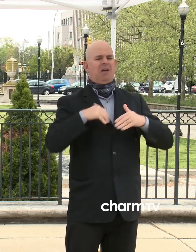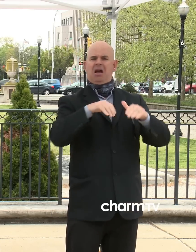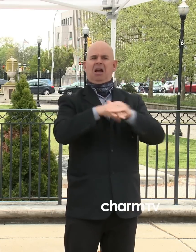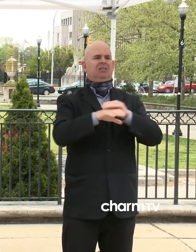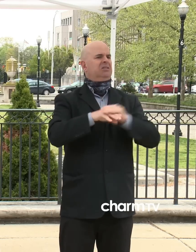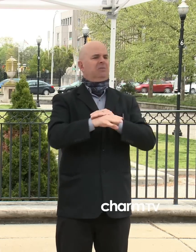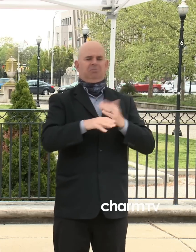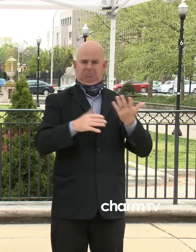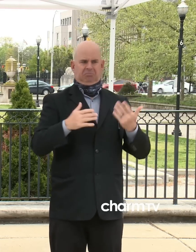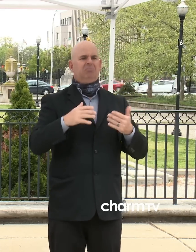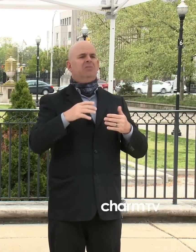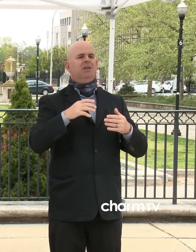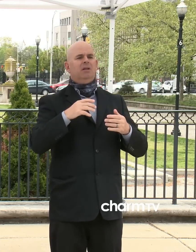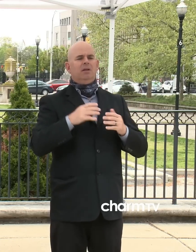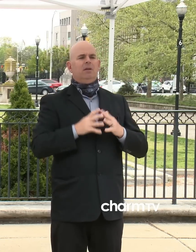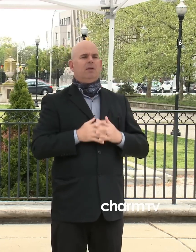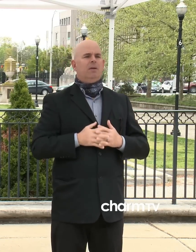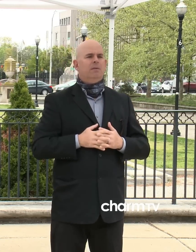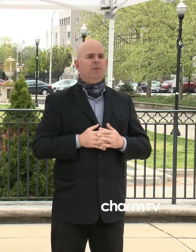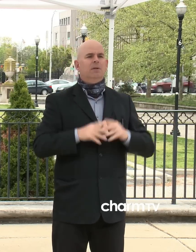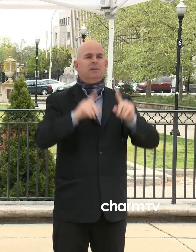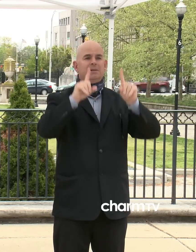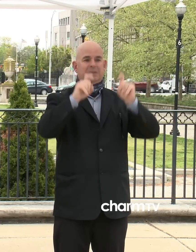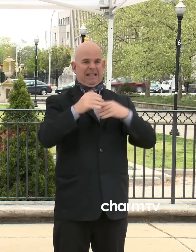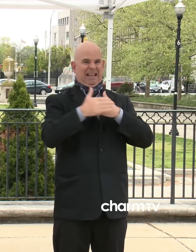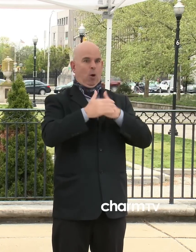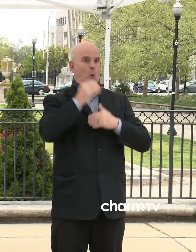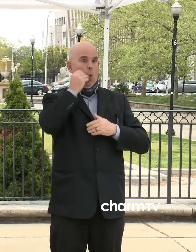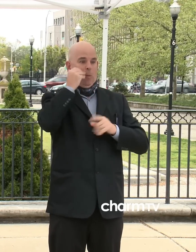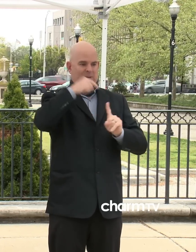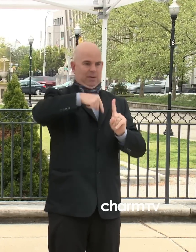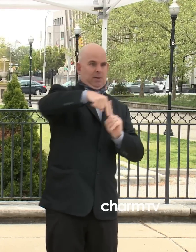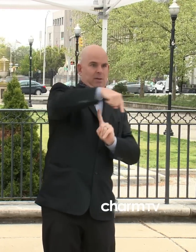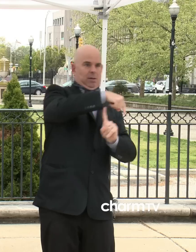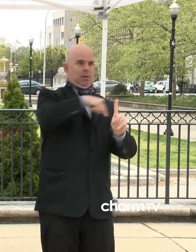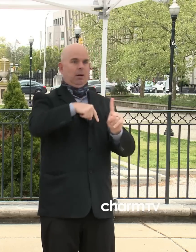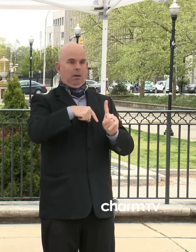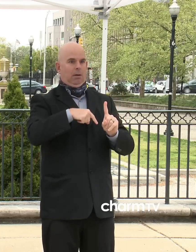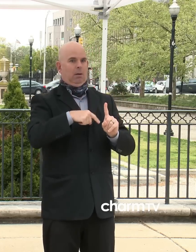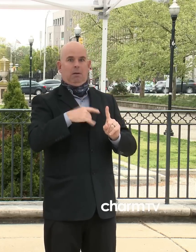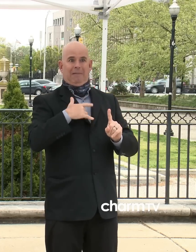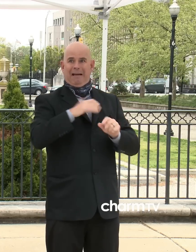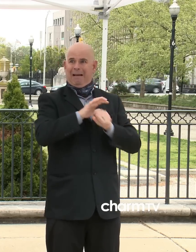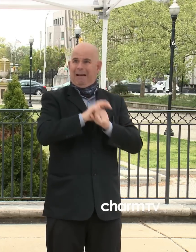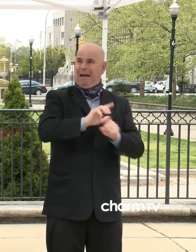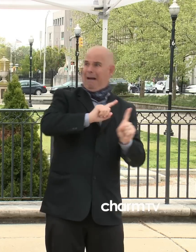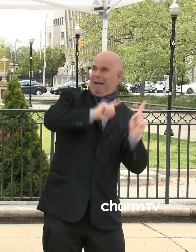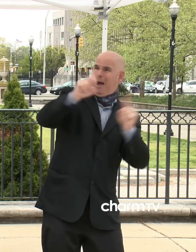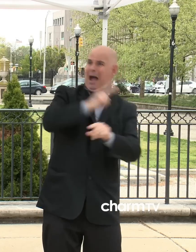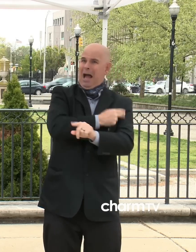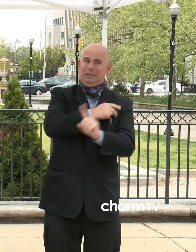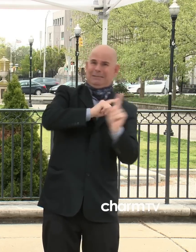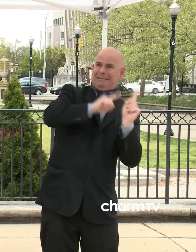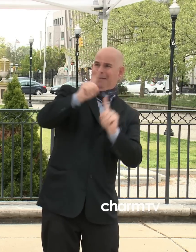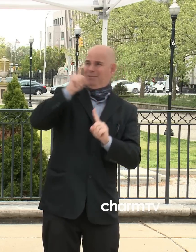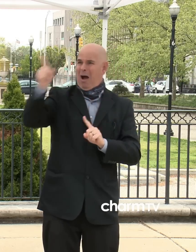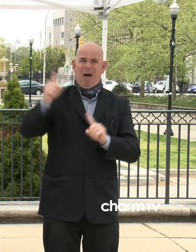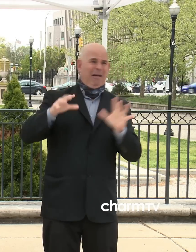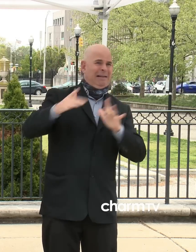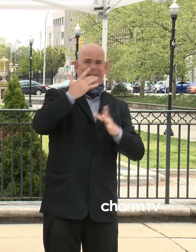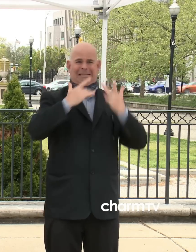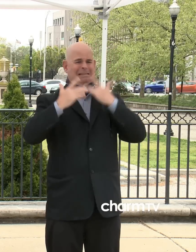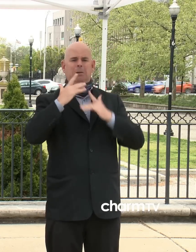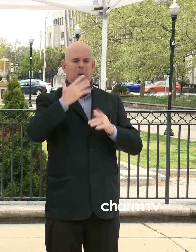home and will alleviate strain on our hospital systems and clinics that are also operating testing sites. We look forward to